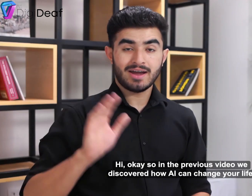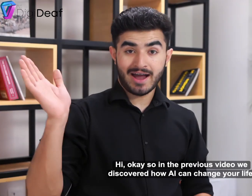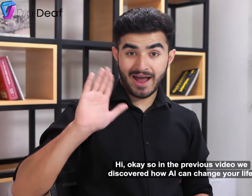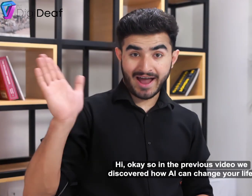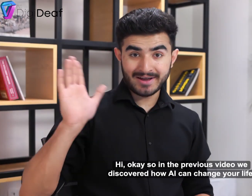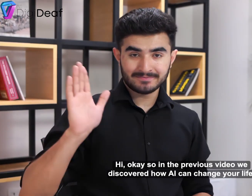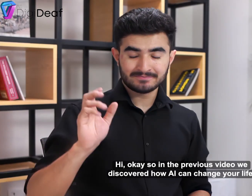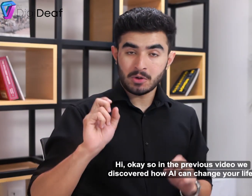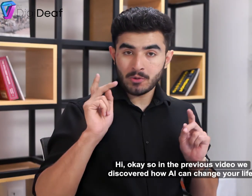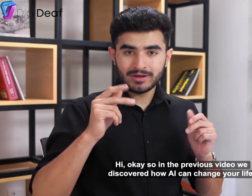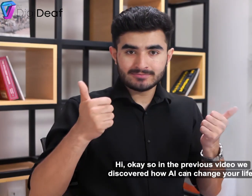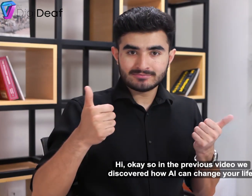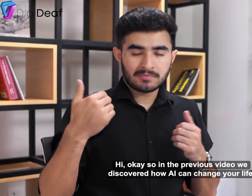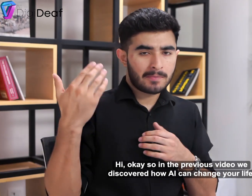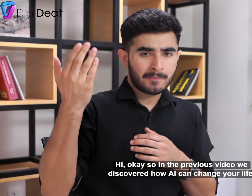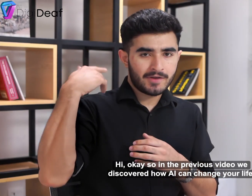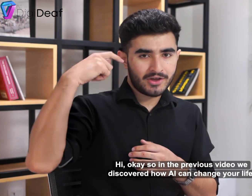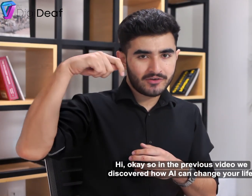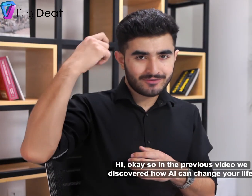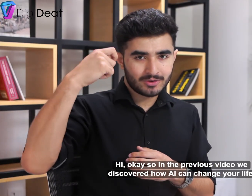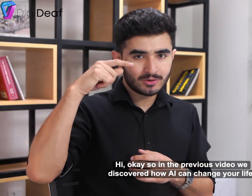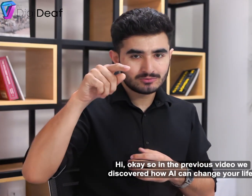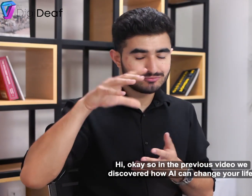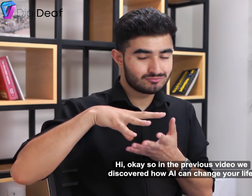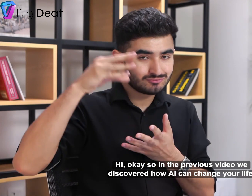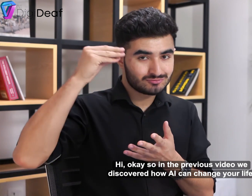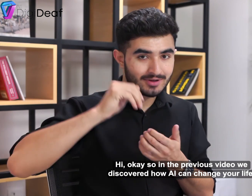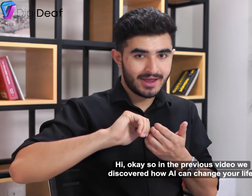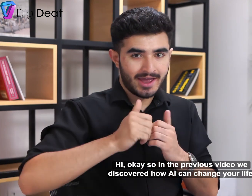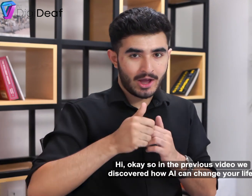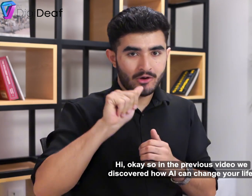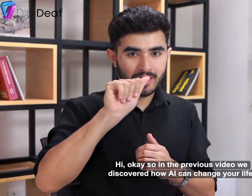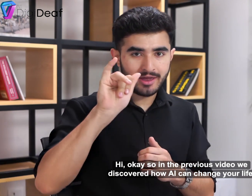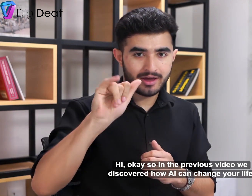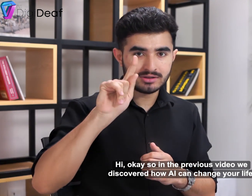Hi, okay, so in the previous video, we discovered how AI can change your life.